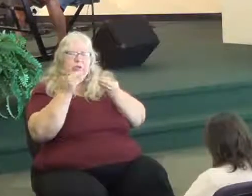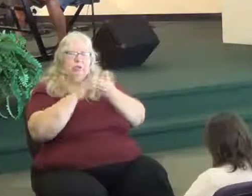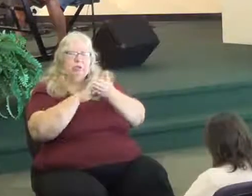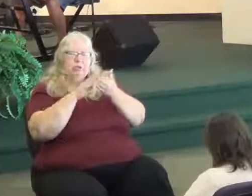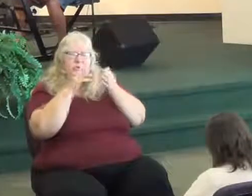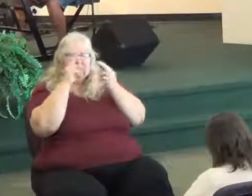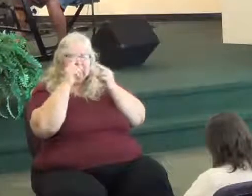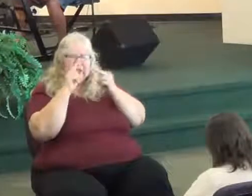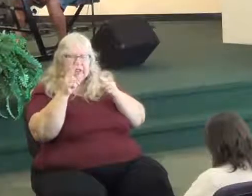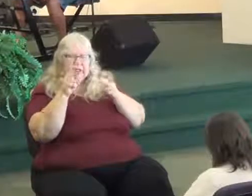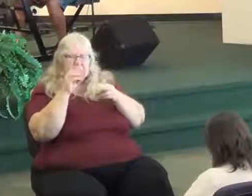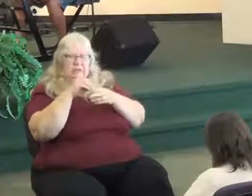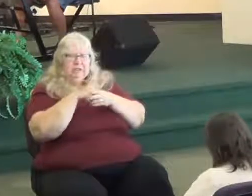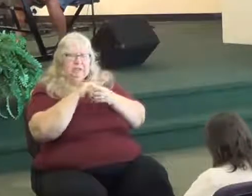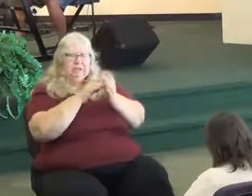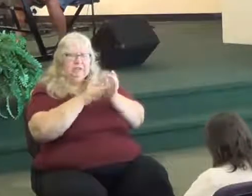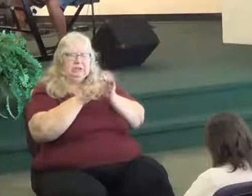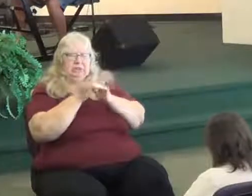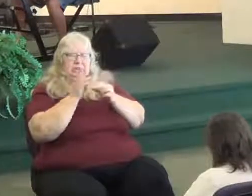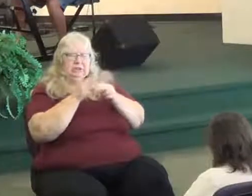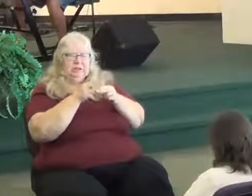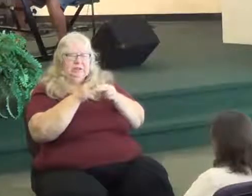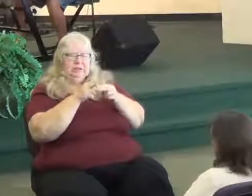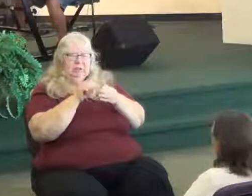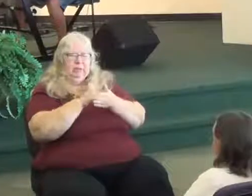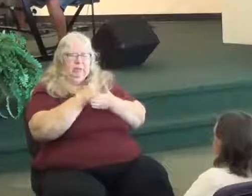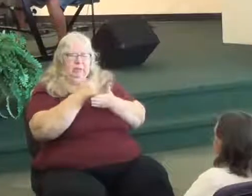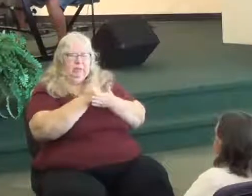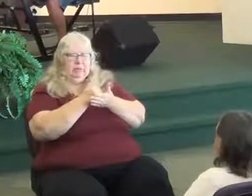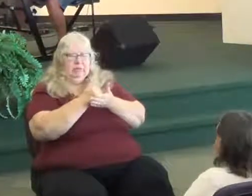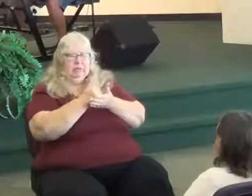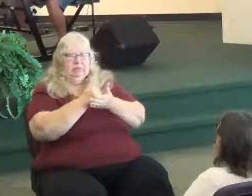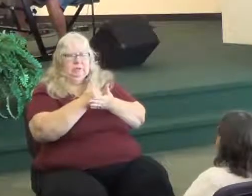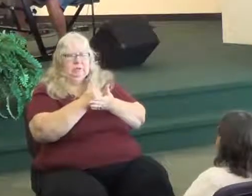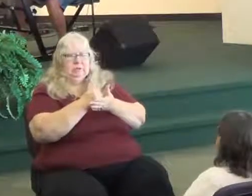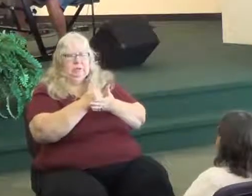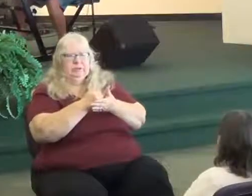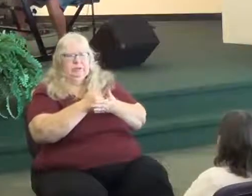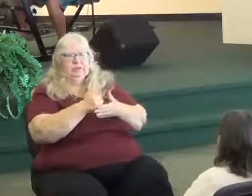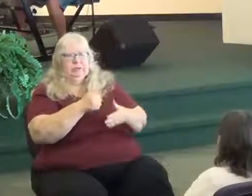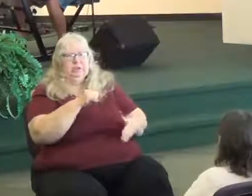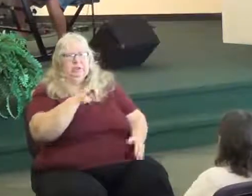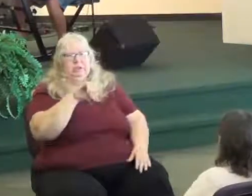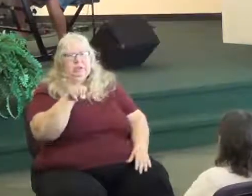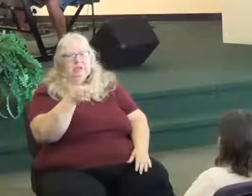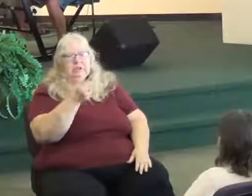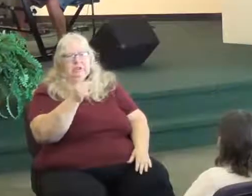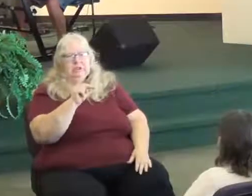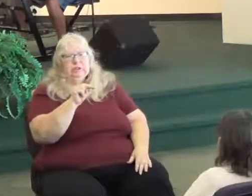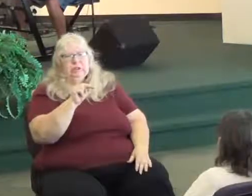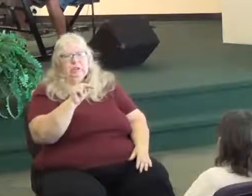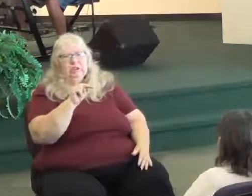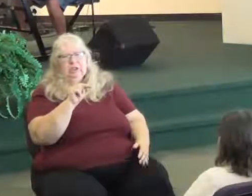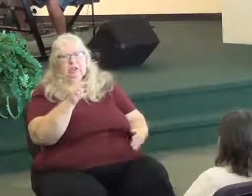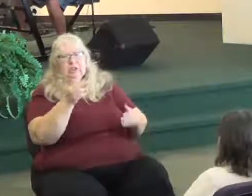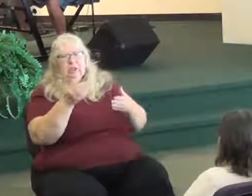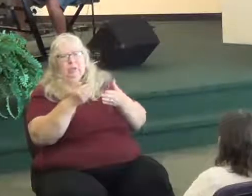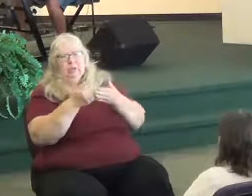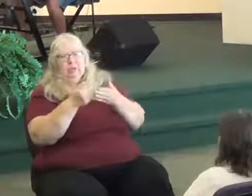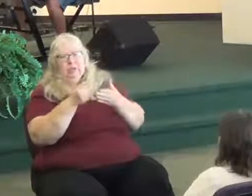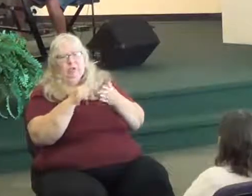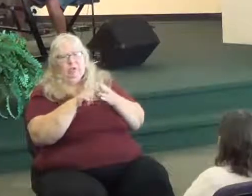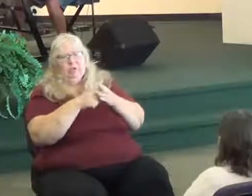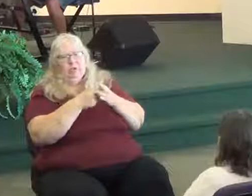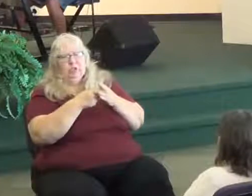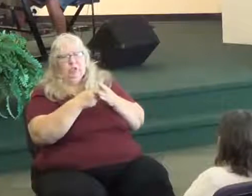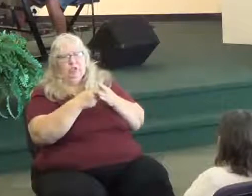in Jesus' name. Amen. Hey, Johnny, could you just, before you guys get into worship, could you just